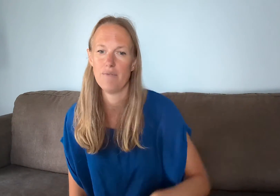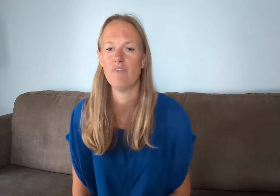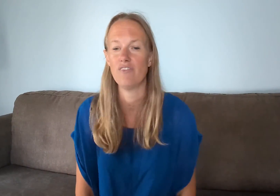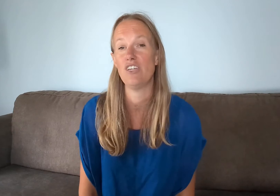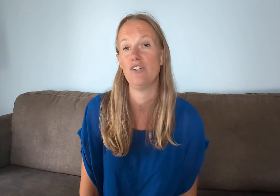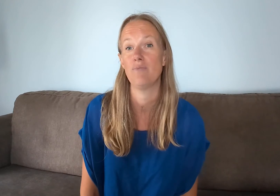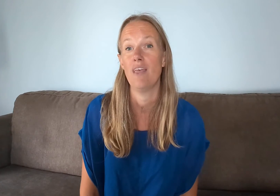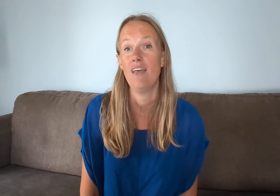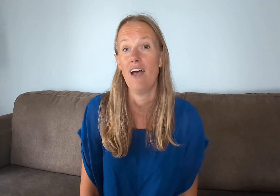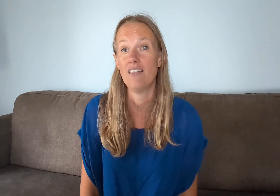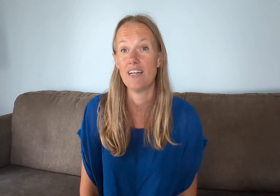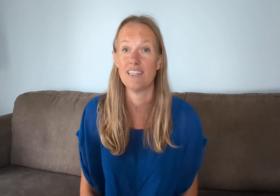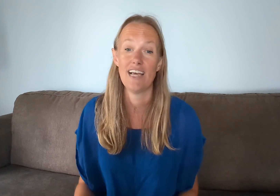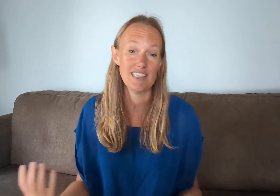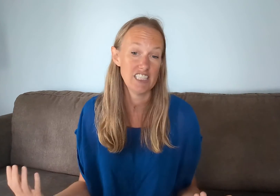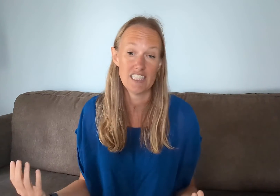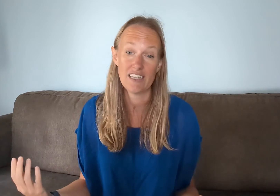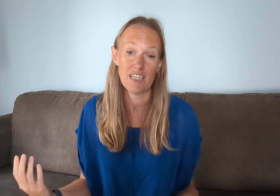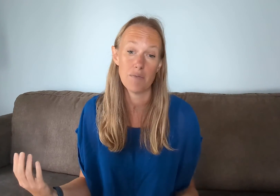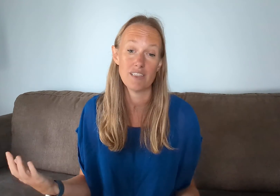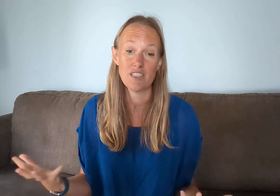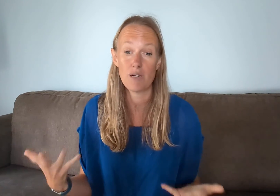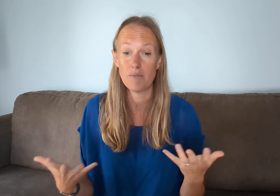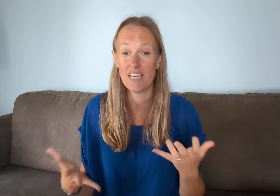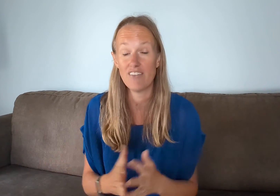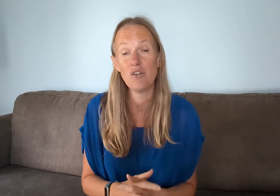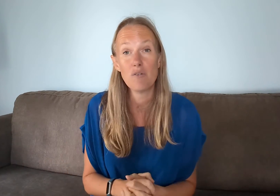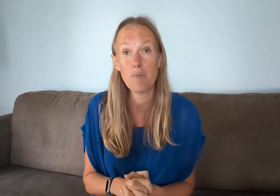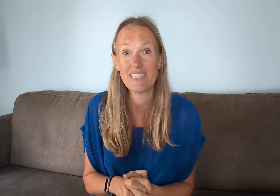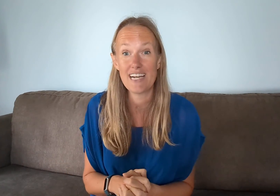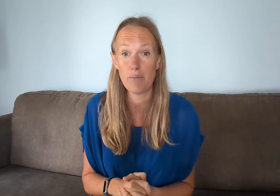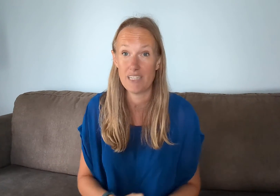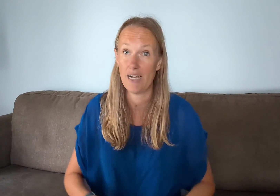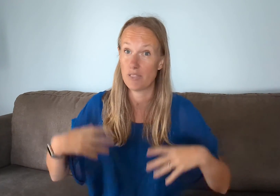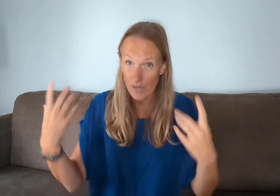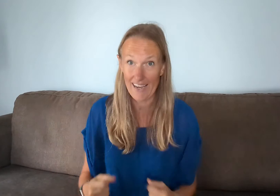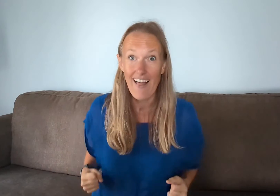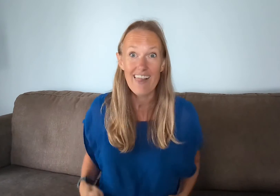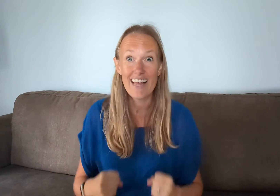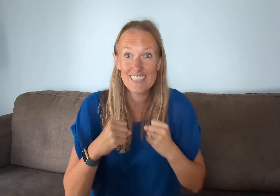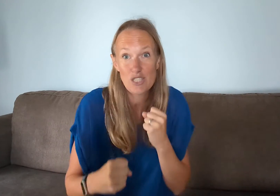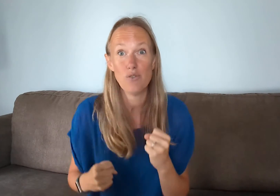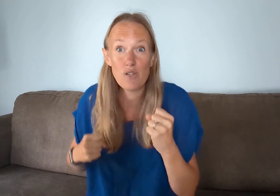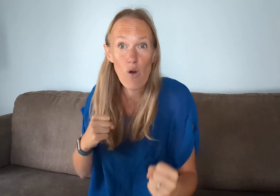him for you. And then at the end, it's just nothing compares to the promise I have in you. It repeats that a couple times. Okay, let's do the